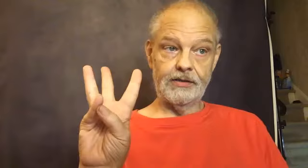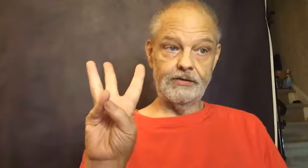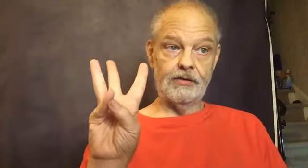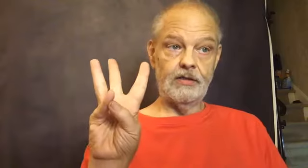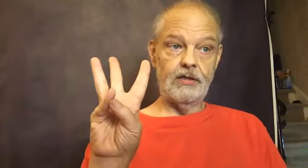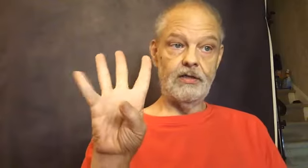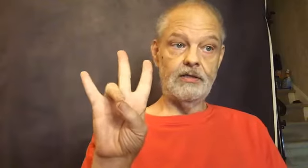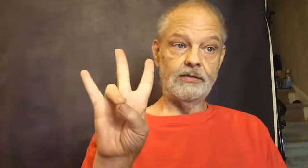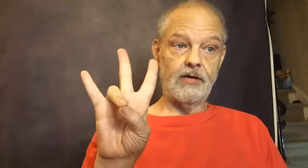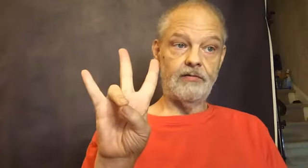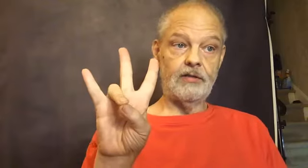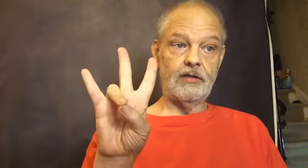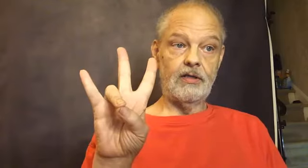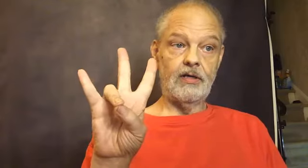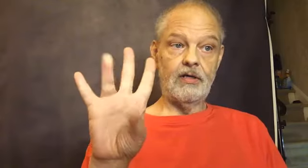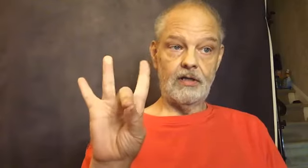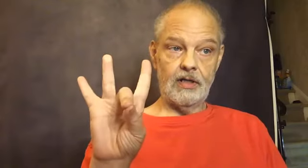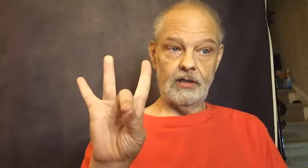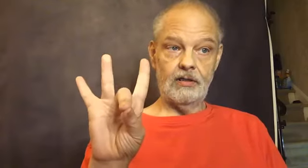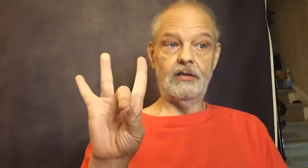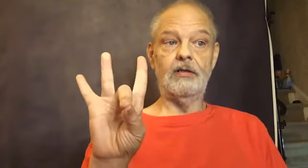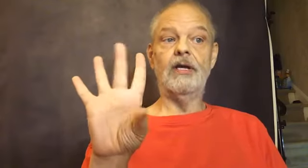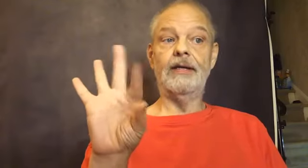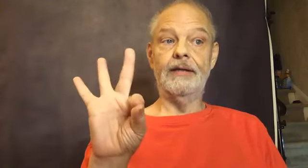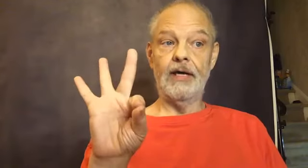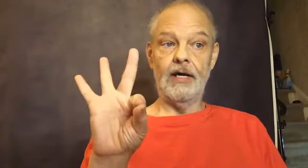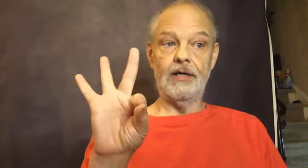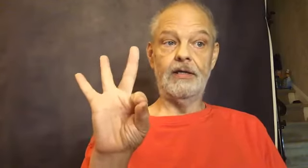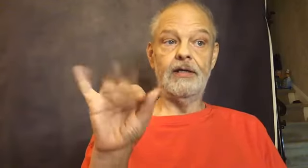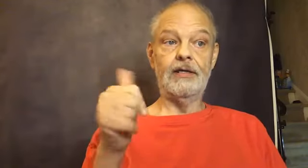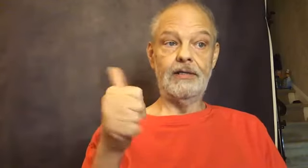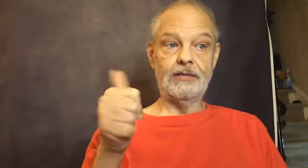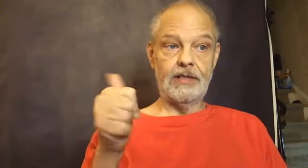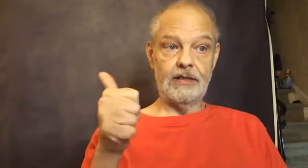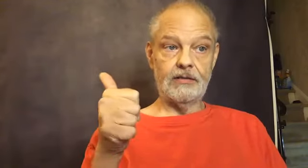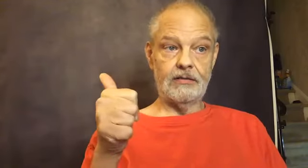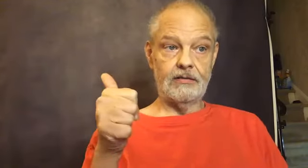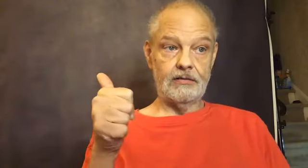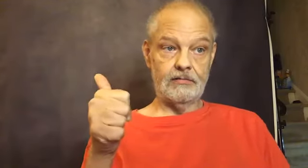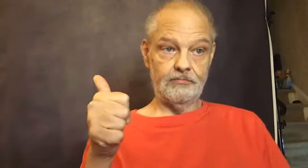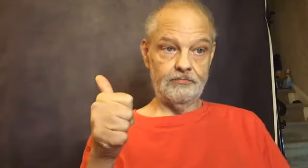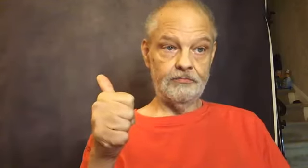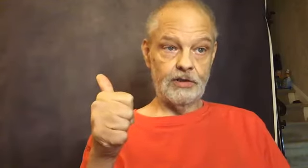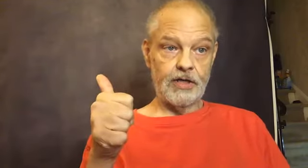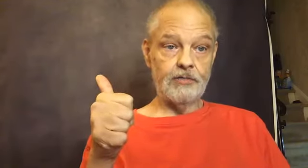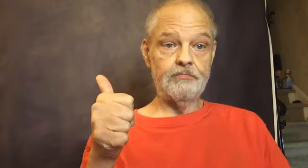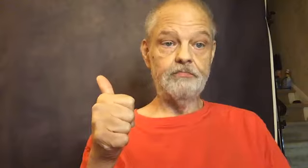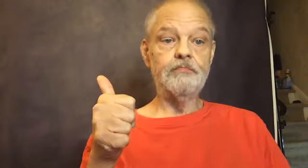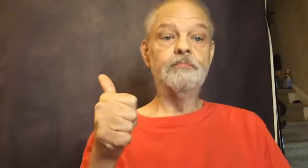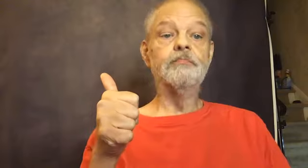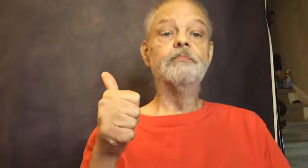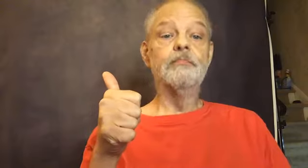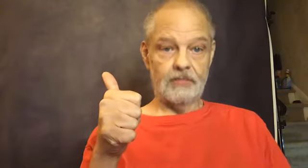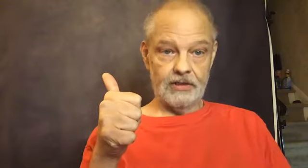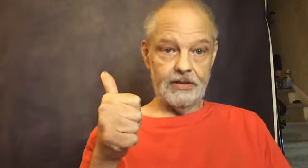6, 7, 8, 9, 10. Okay.